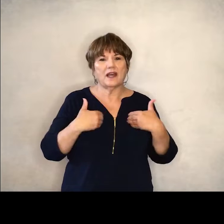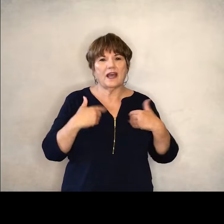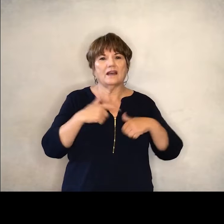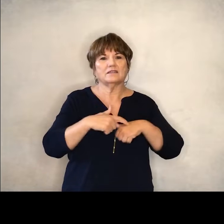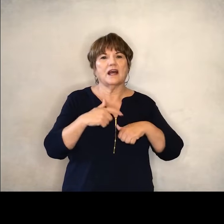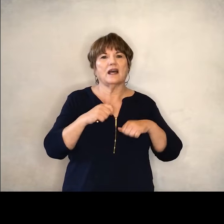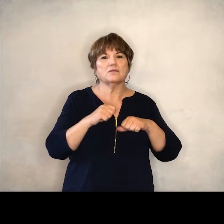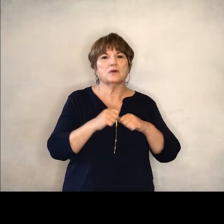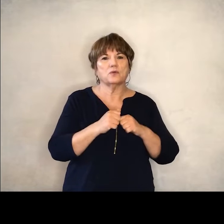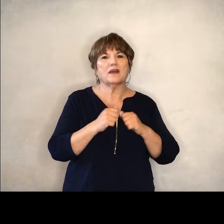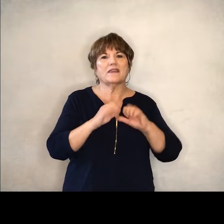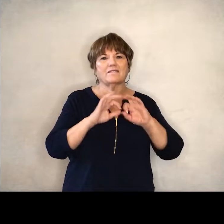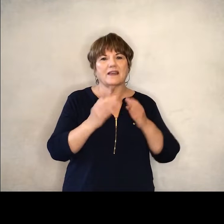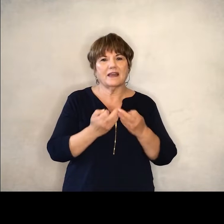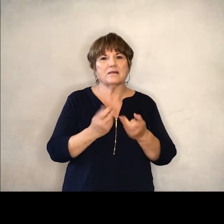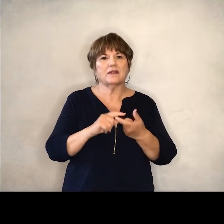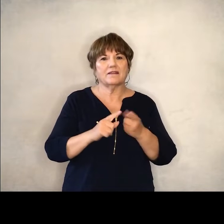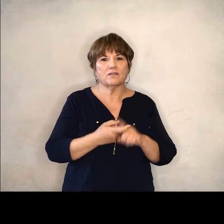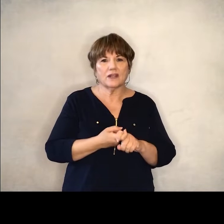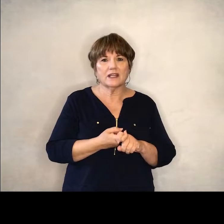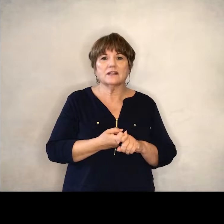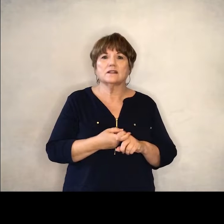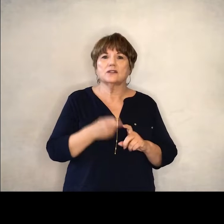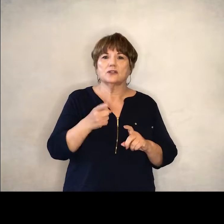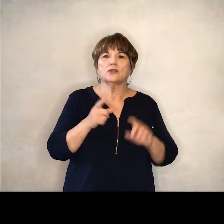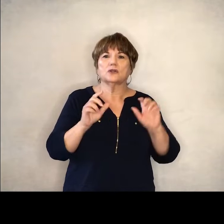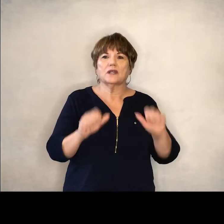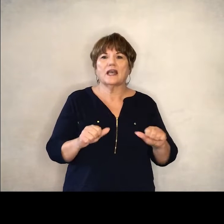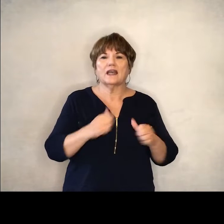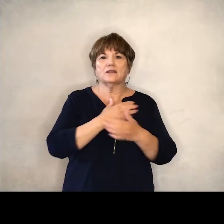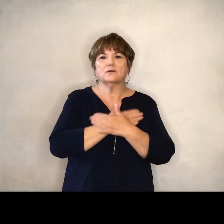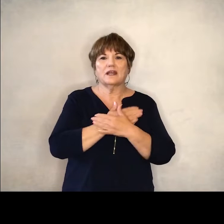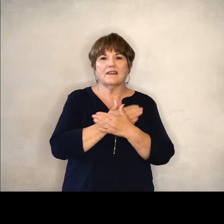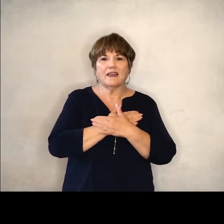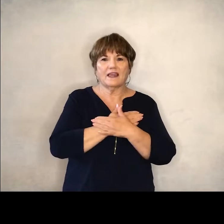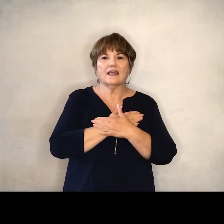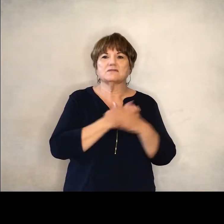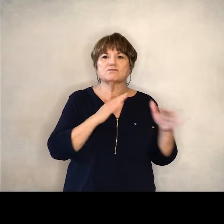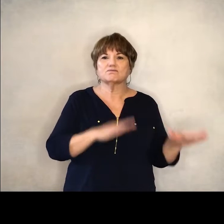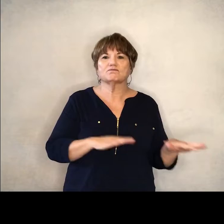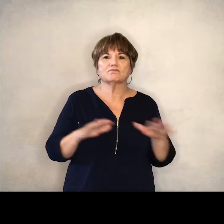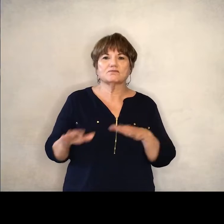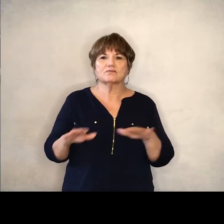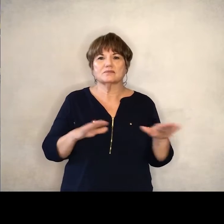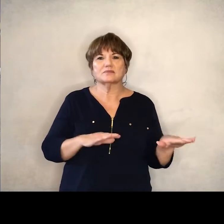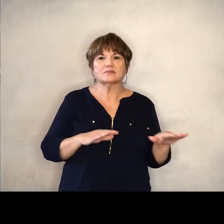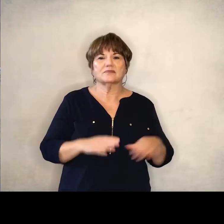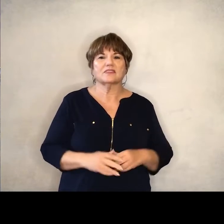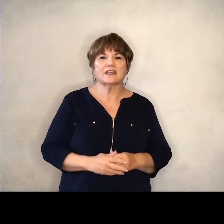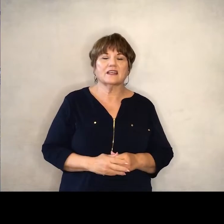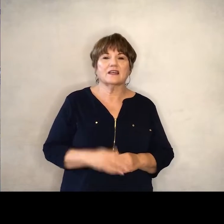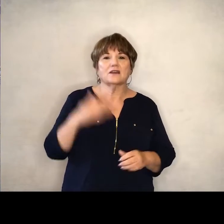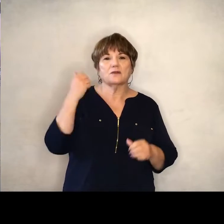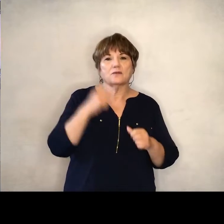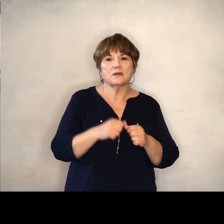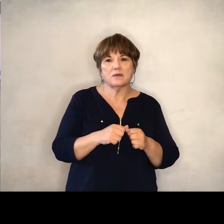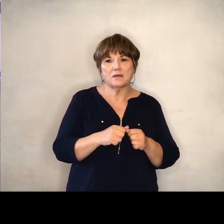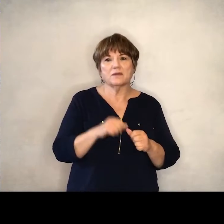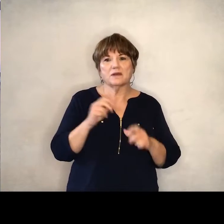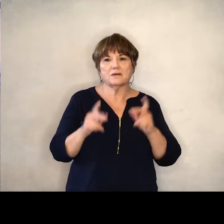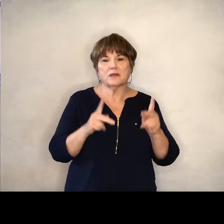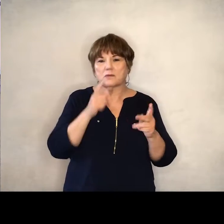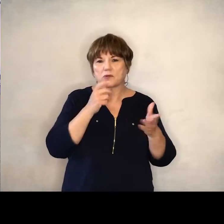and that you're able to just relax and take it easy, remembering those who have served our